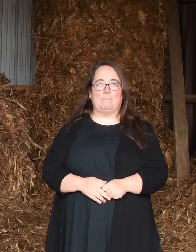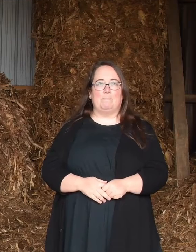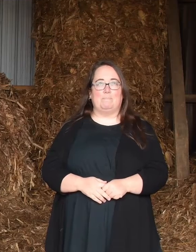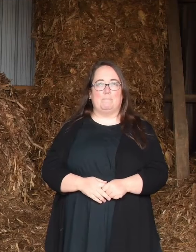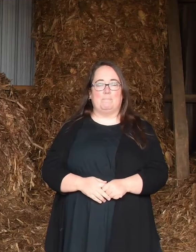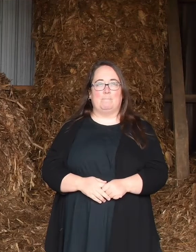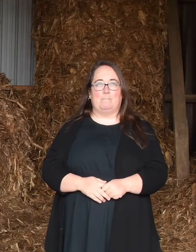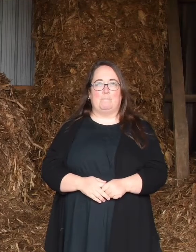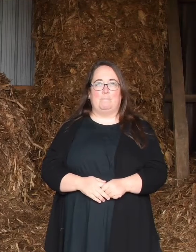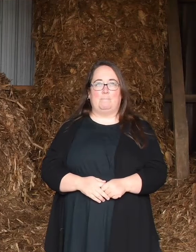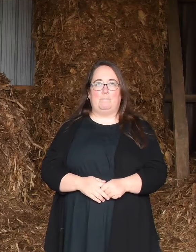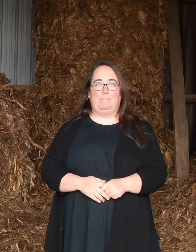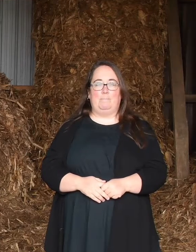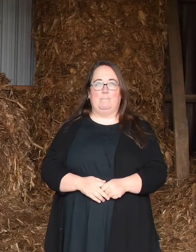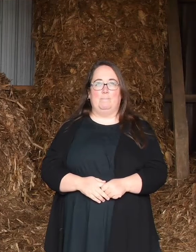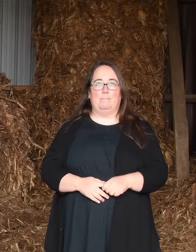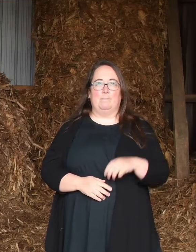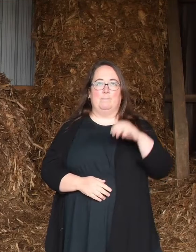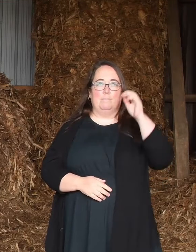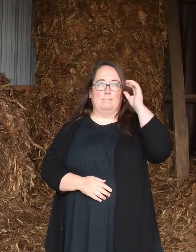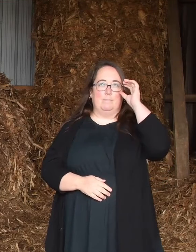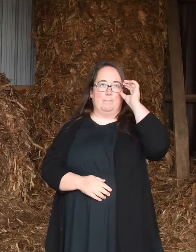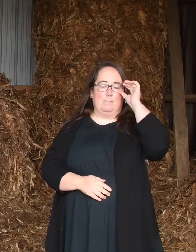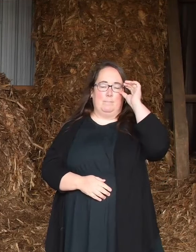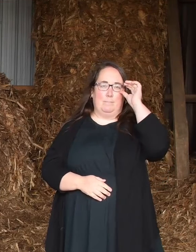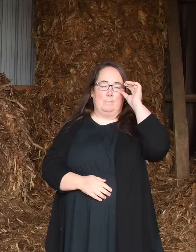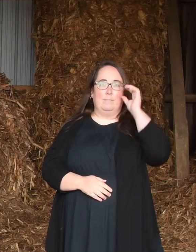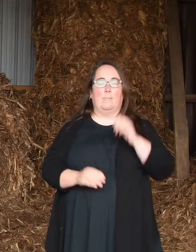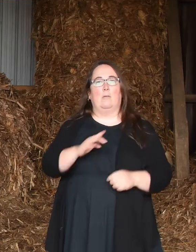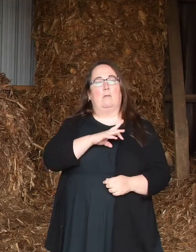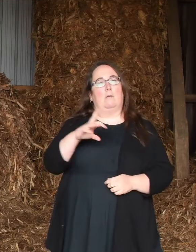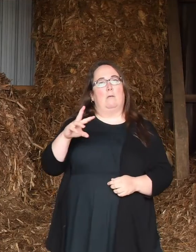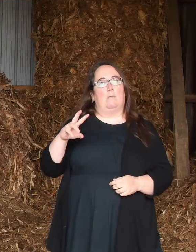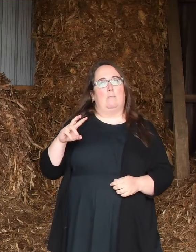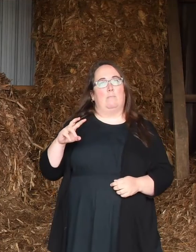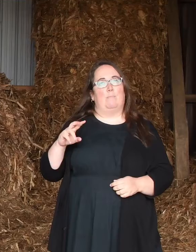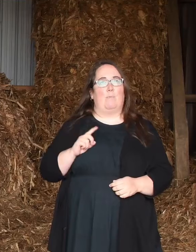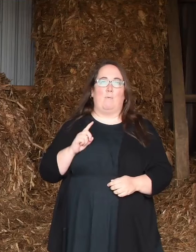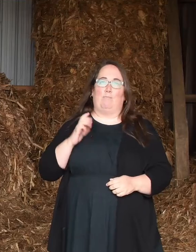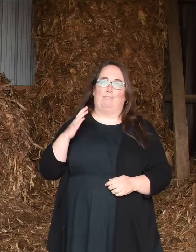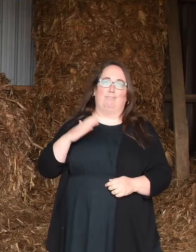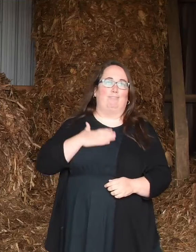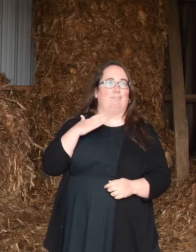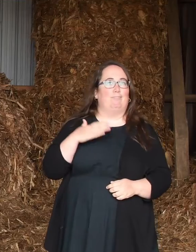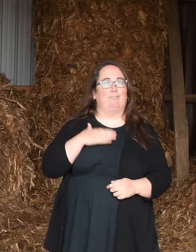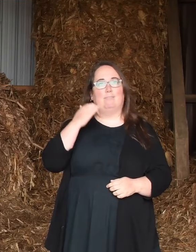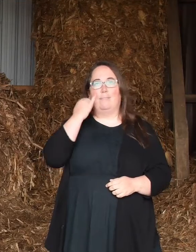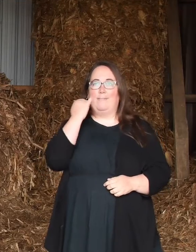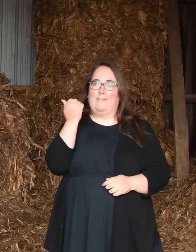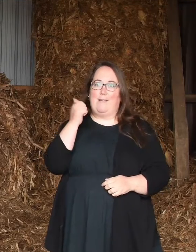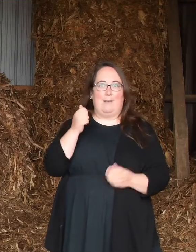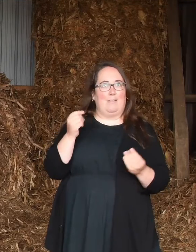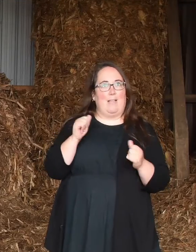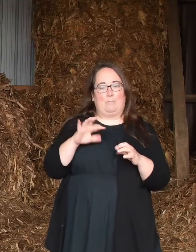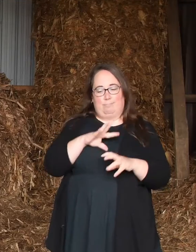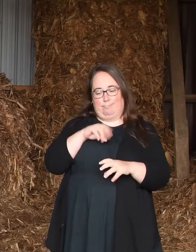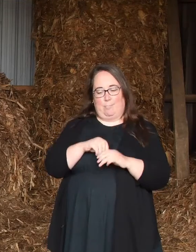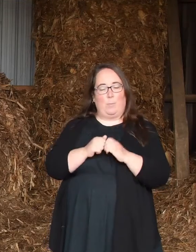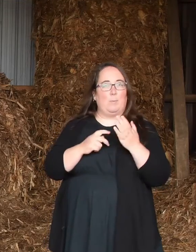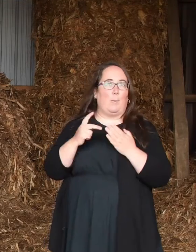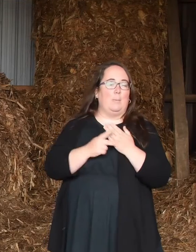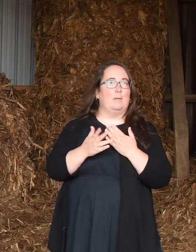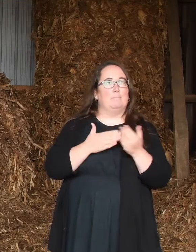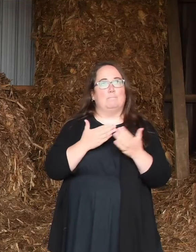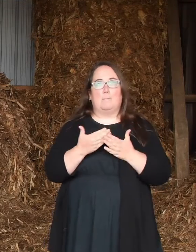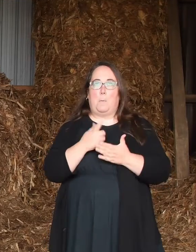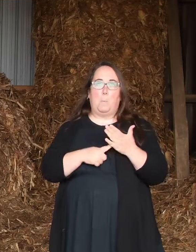AgPres program. But the board is always very happy when we get any parcel included into the program, no matter